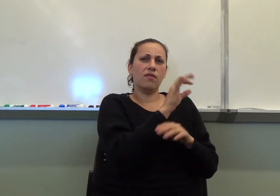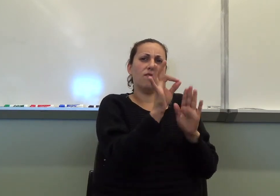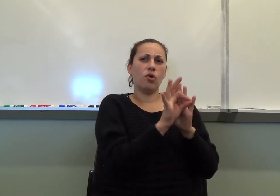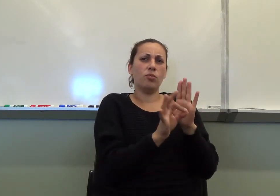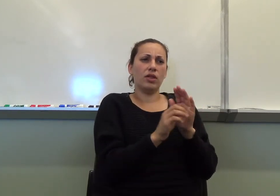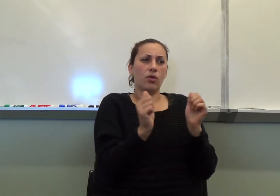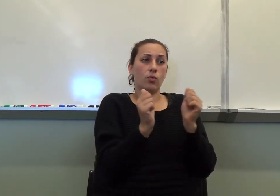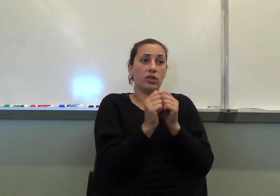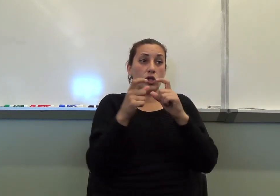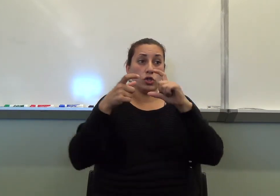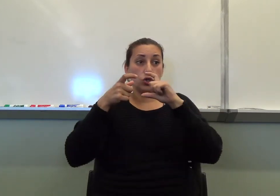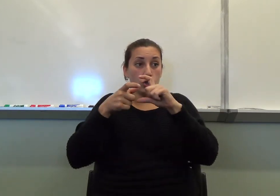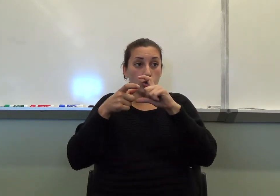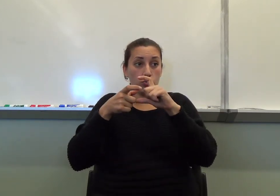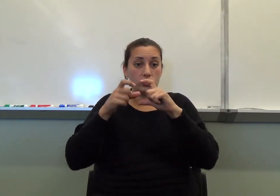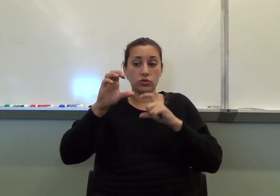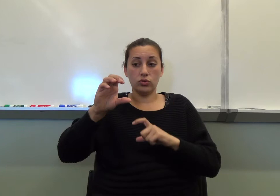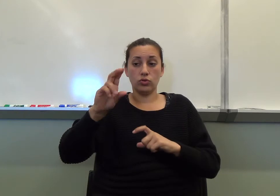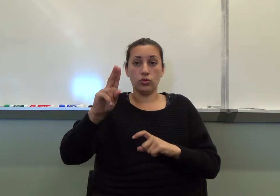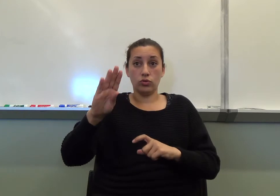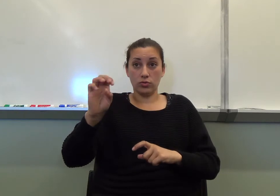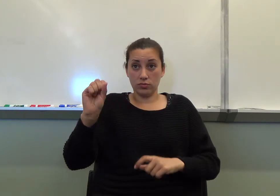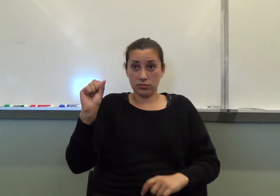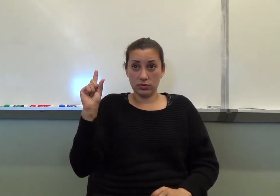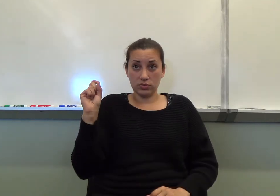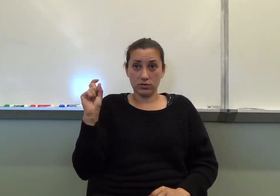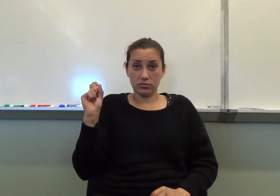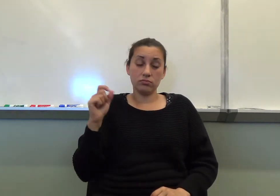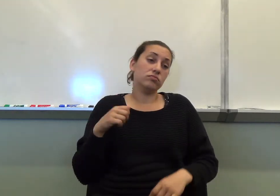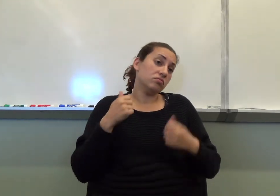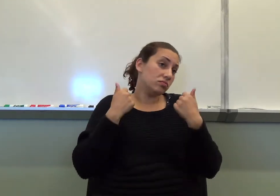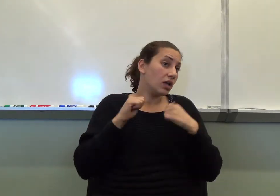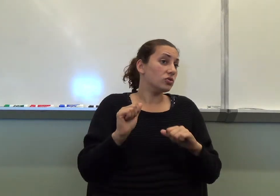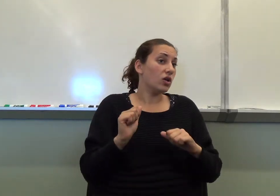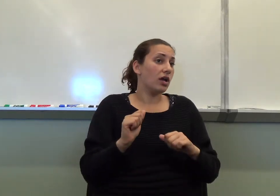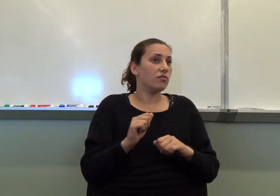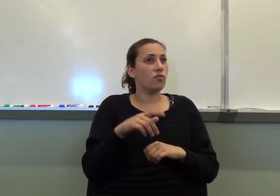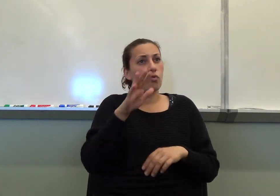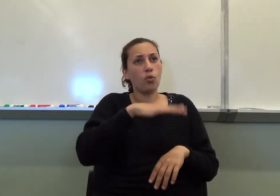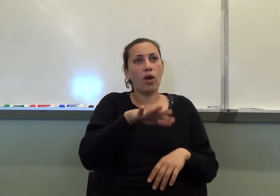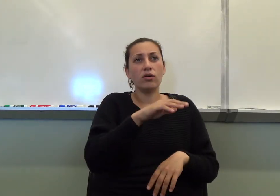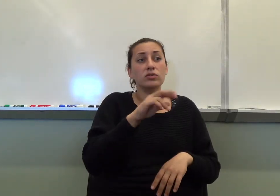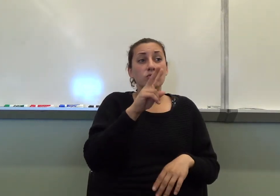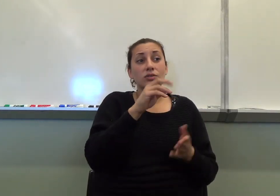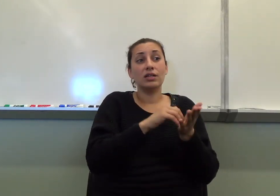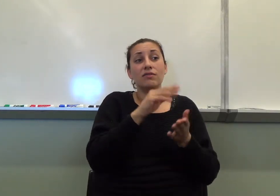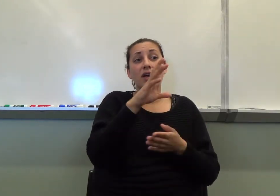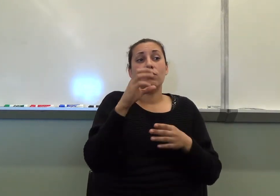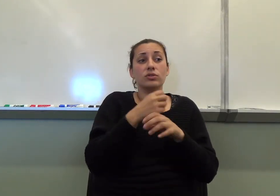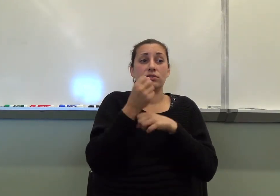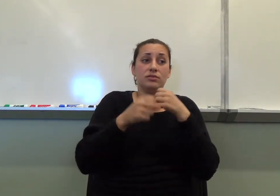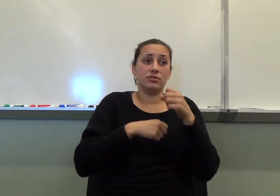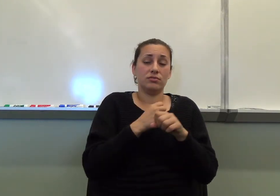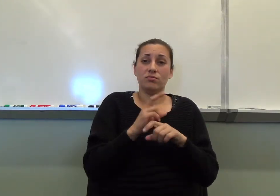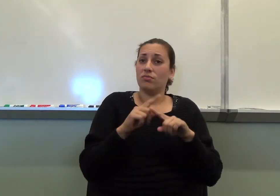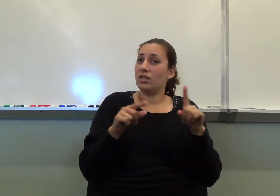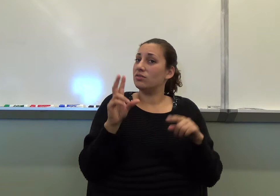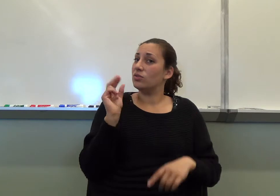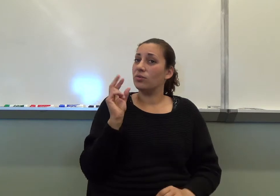Well, they tried. Now, they tried that for 2,500 years. Nope. Cubes don't